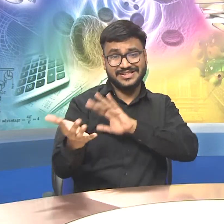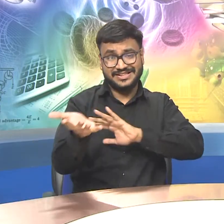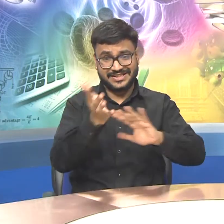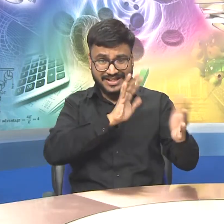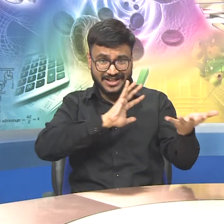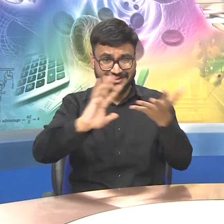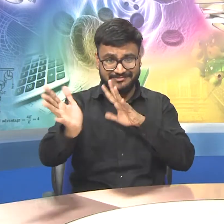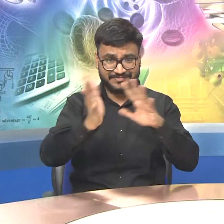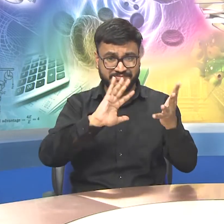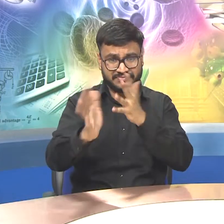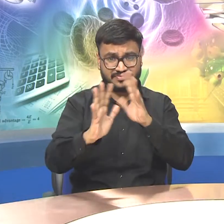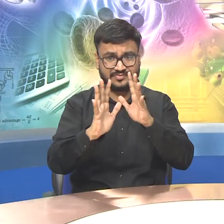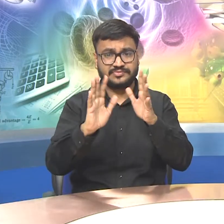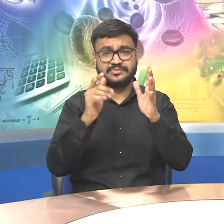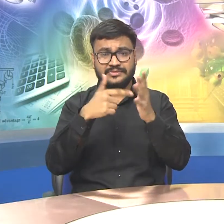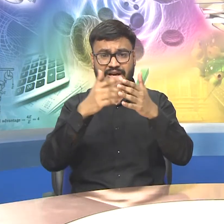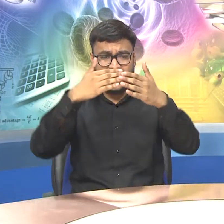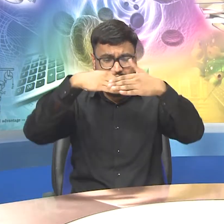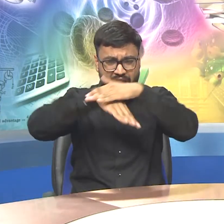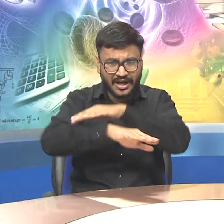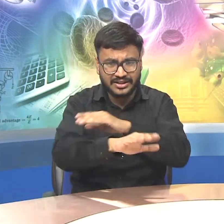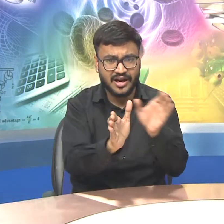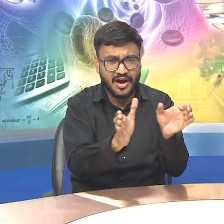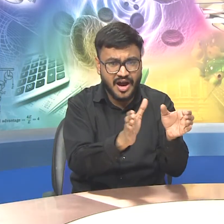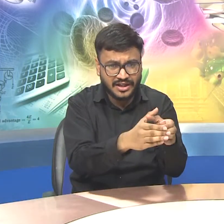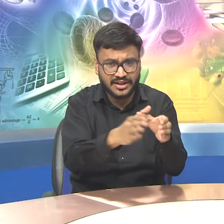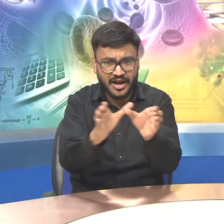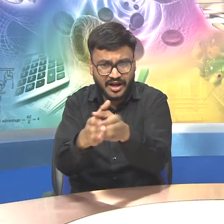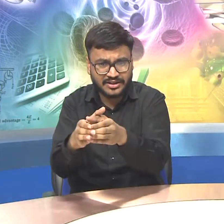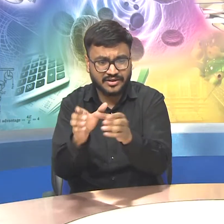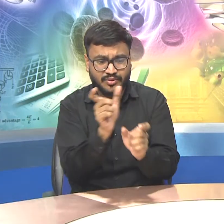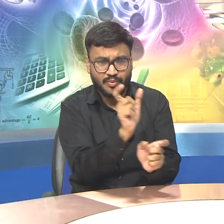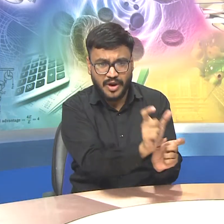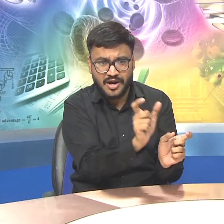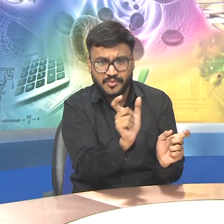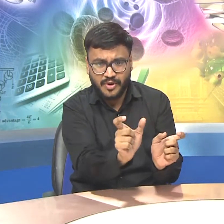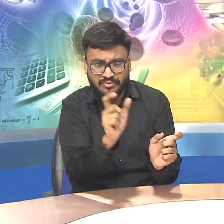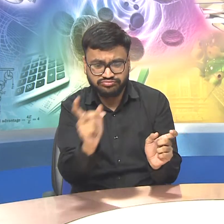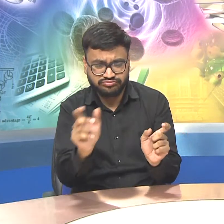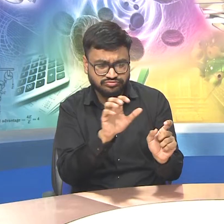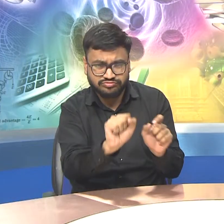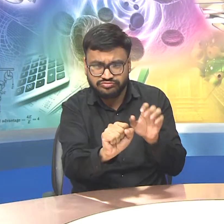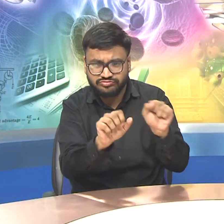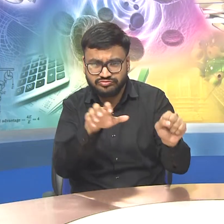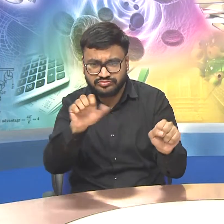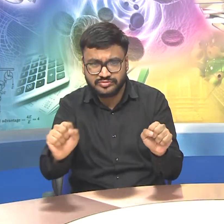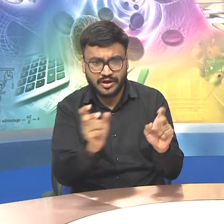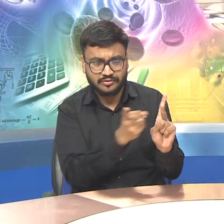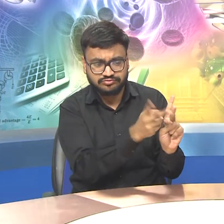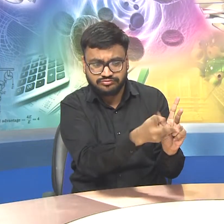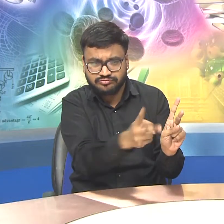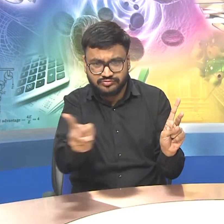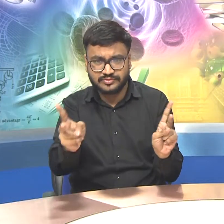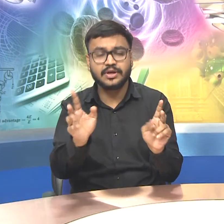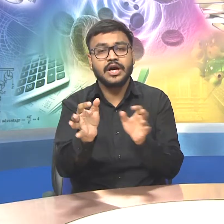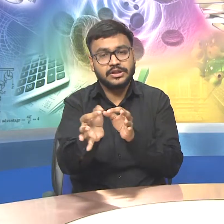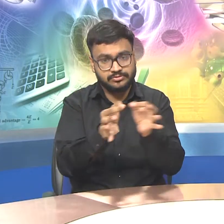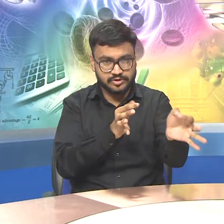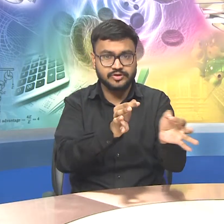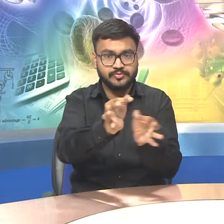They can also identify word level components in ISL signs.